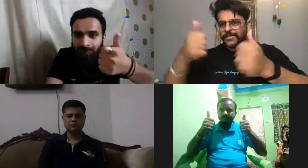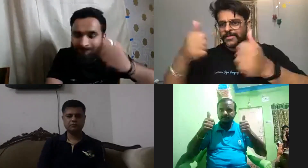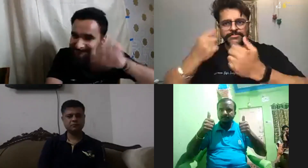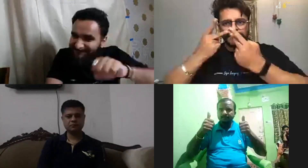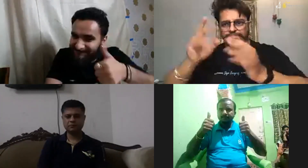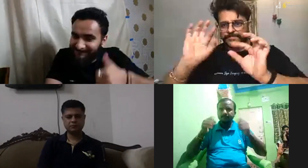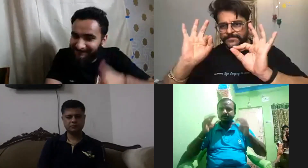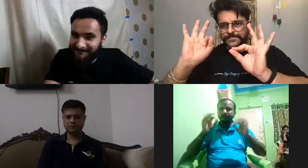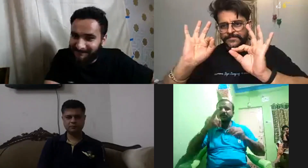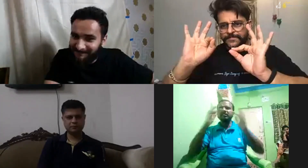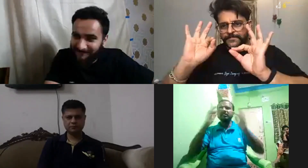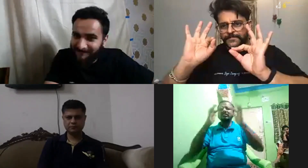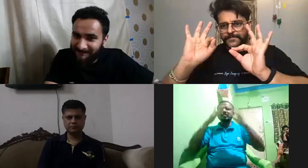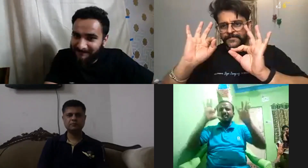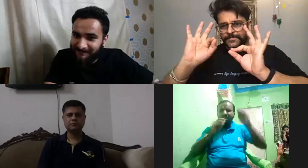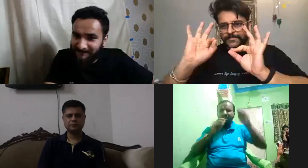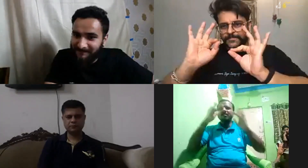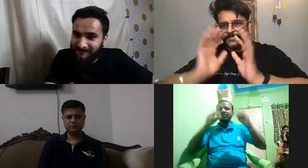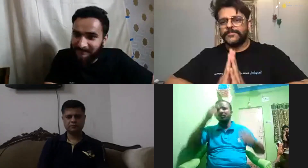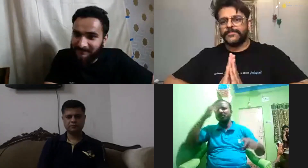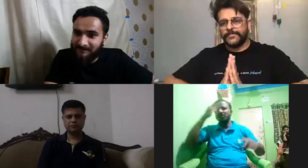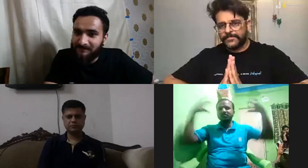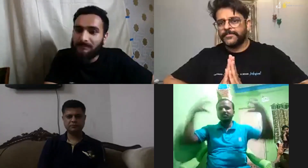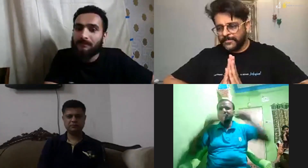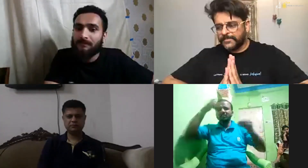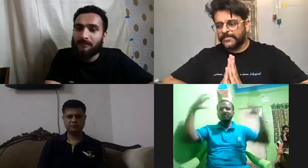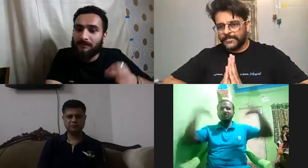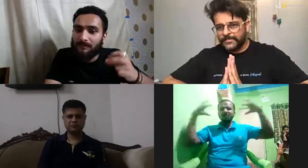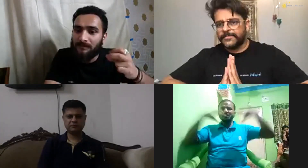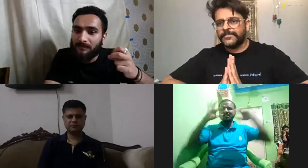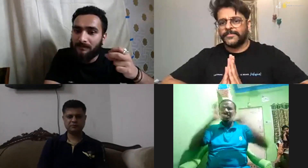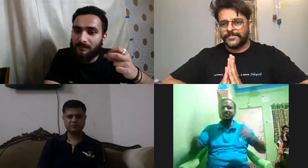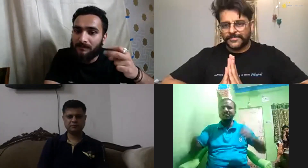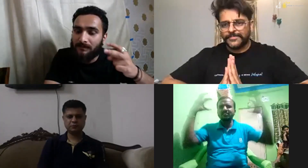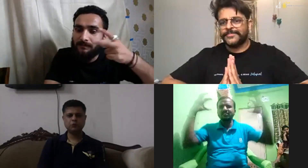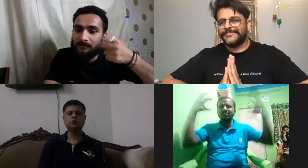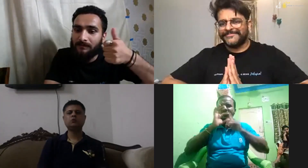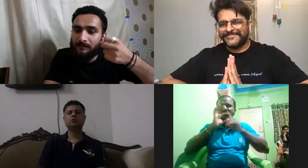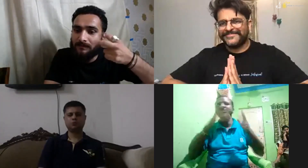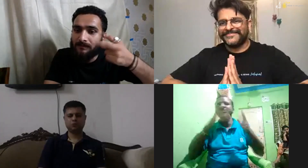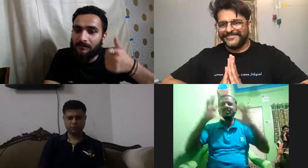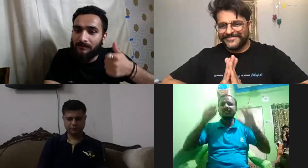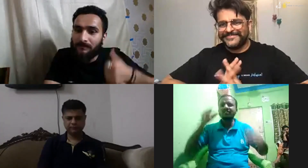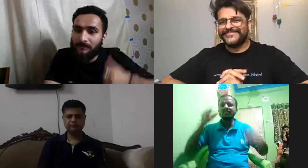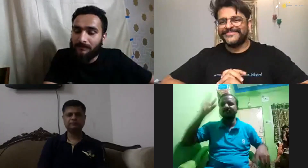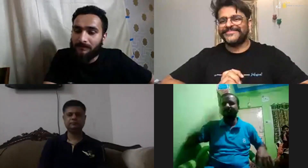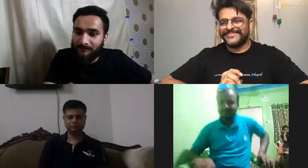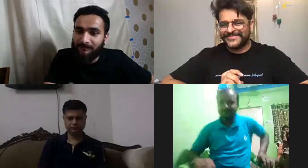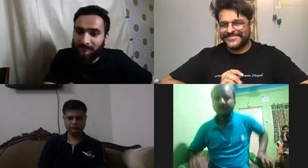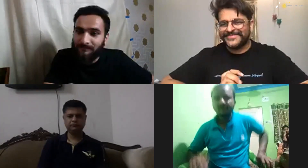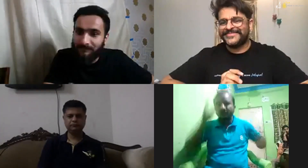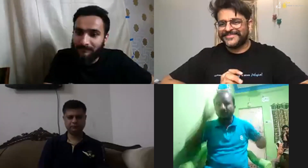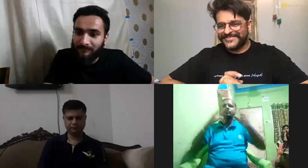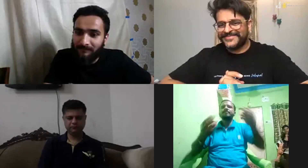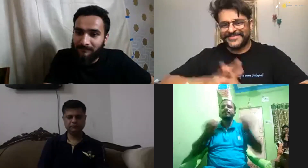Yeah, now can you see me? Yeah, we can see you. Yeah, there was some internet issue, so I think there's a lot of